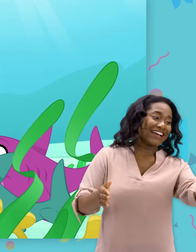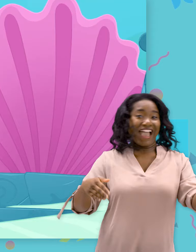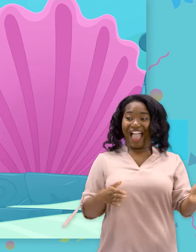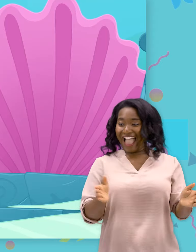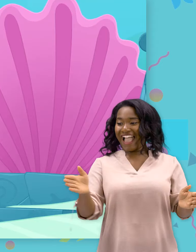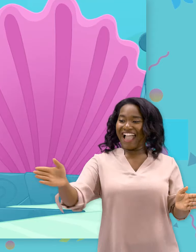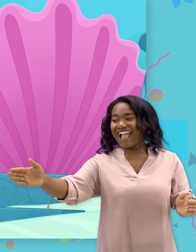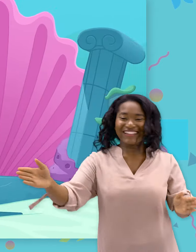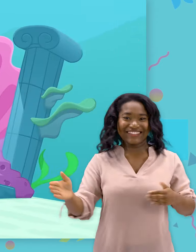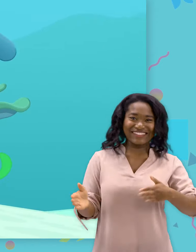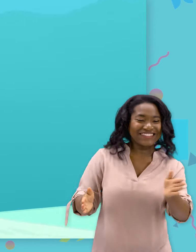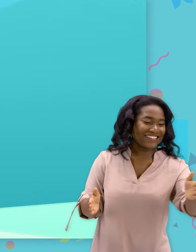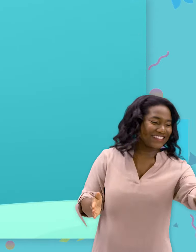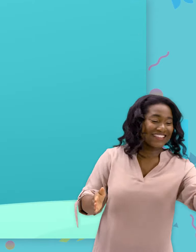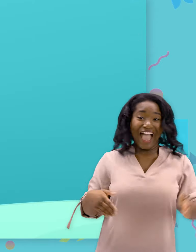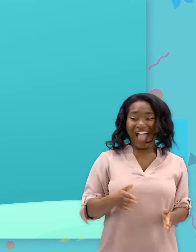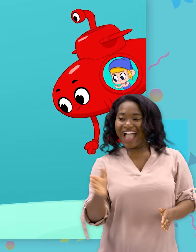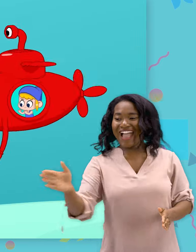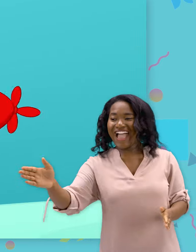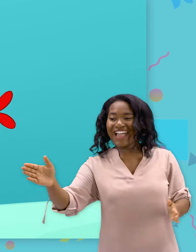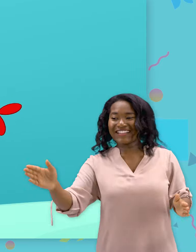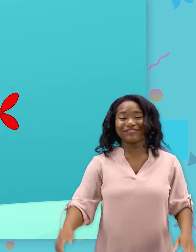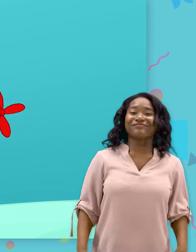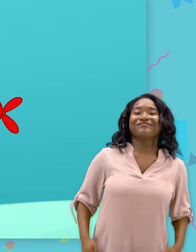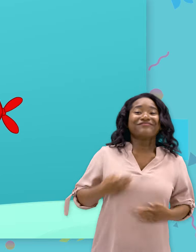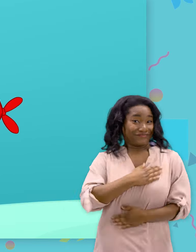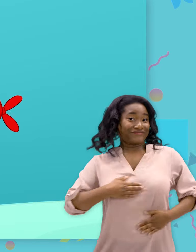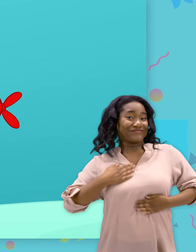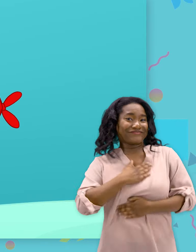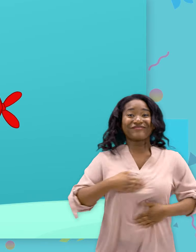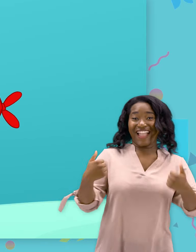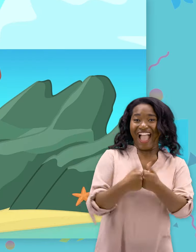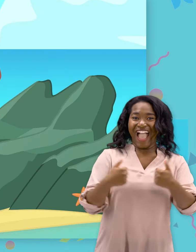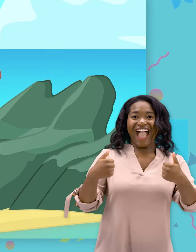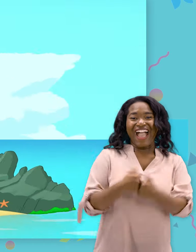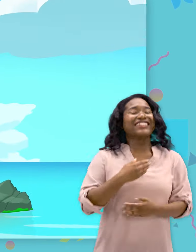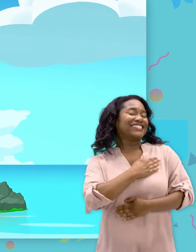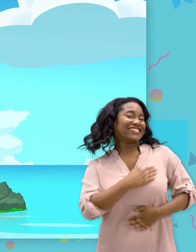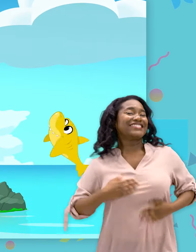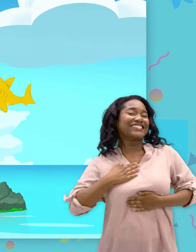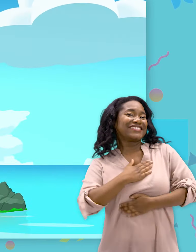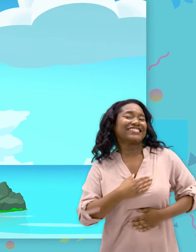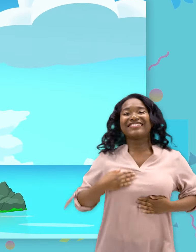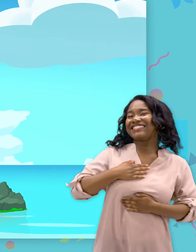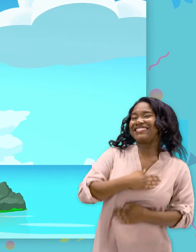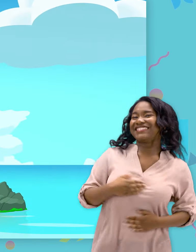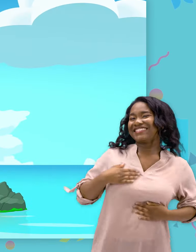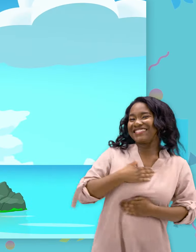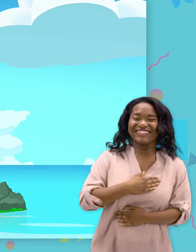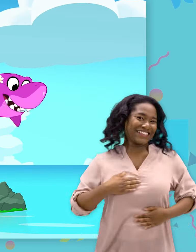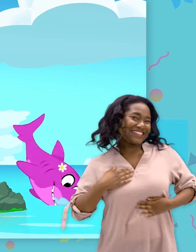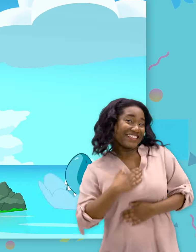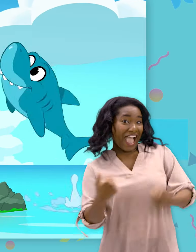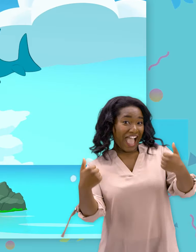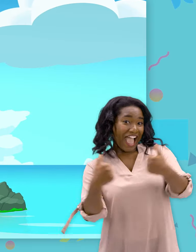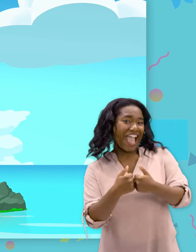do do do do. Swim away, do do do do do do. Swim away. This was fun, do do do do do do. This was